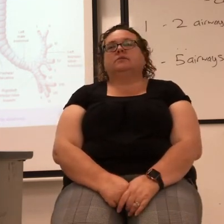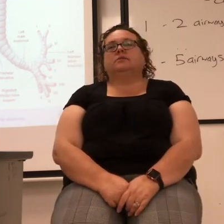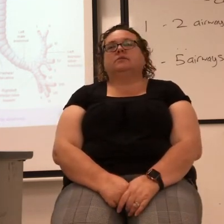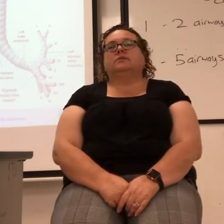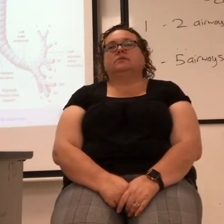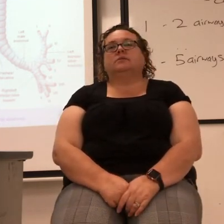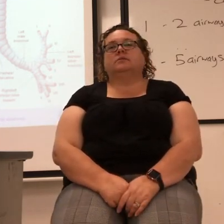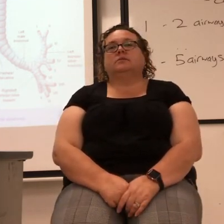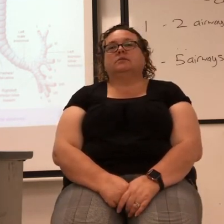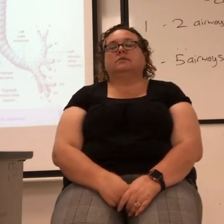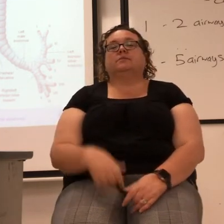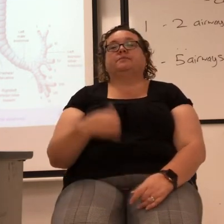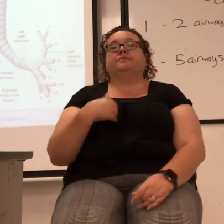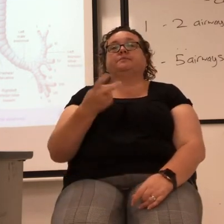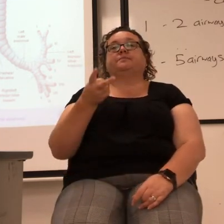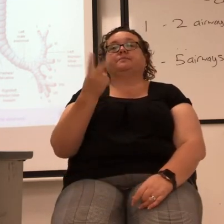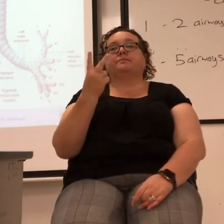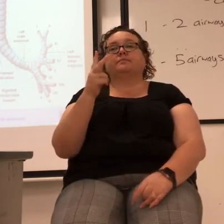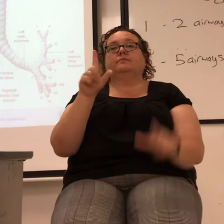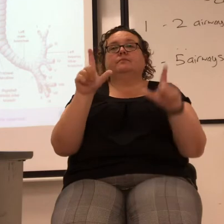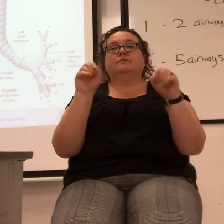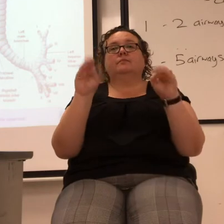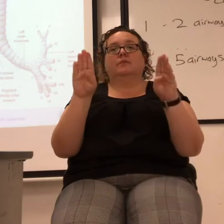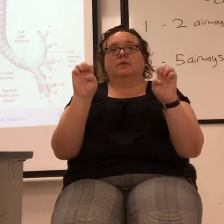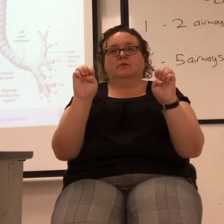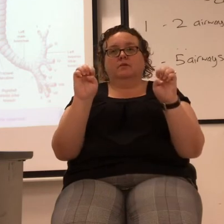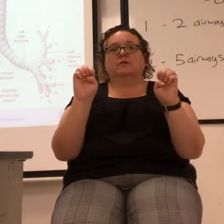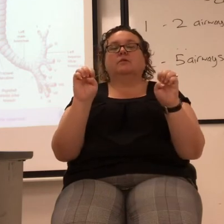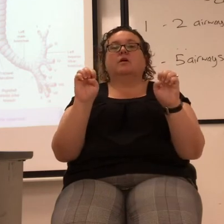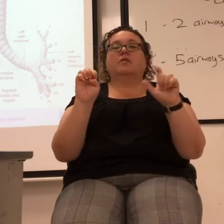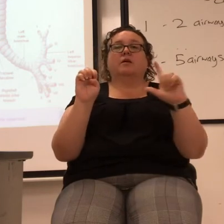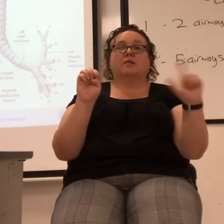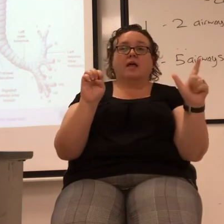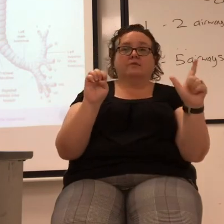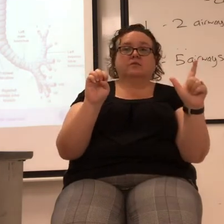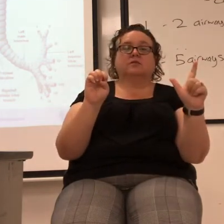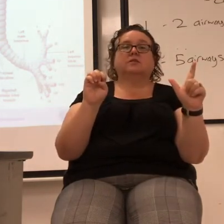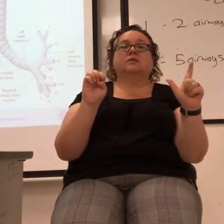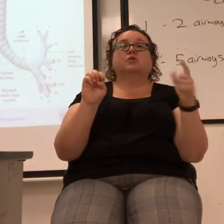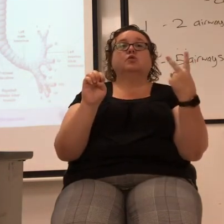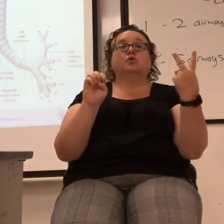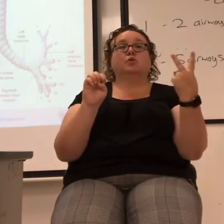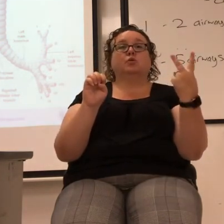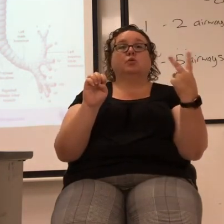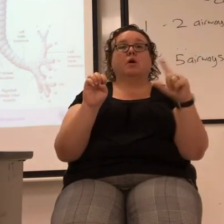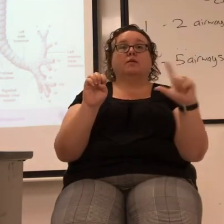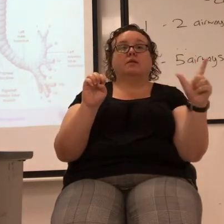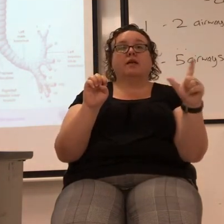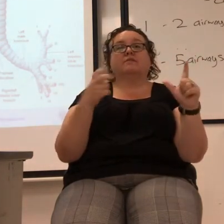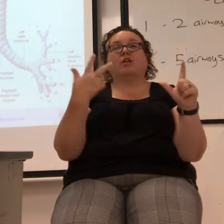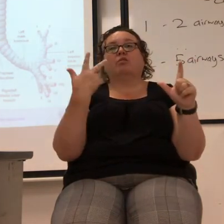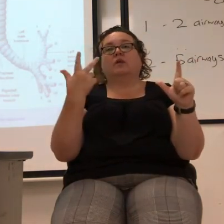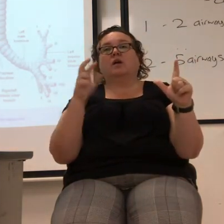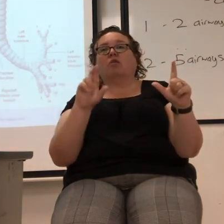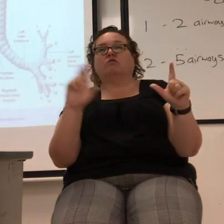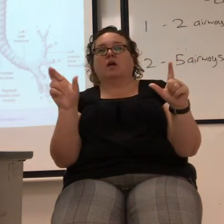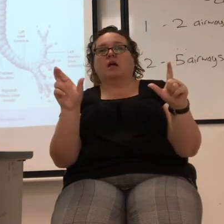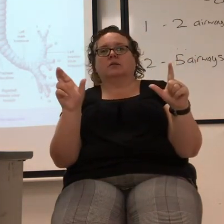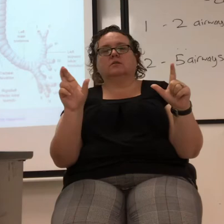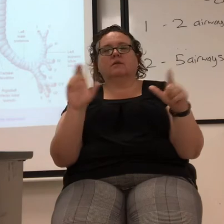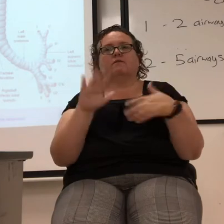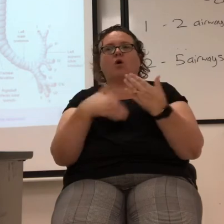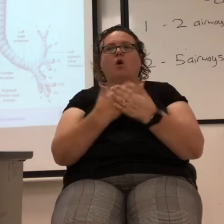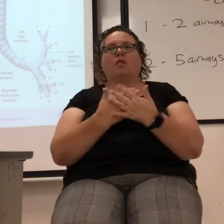So you have two lobes on the left lung and three lobes on the right lung, accounting for all five